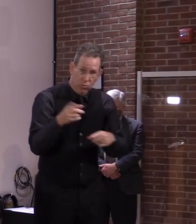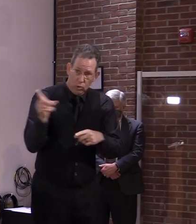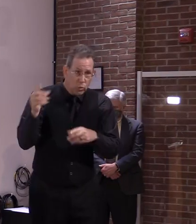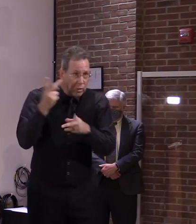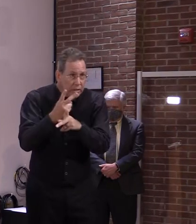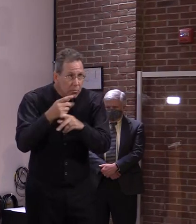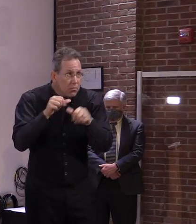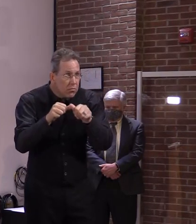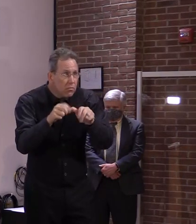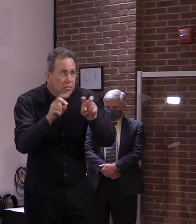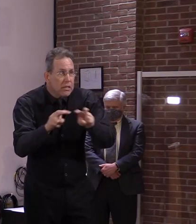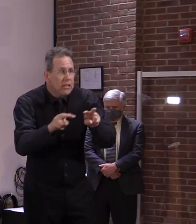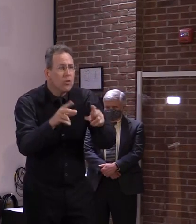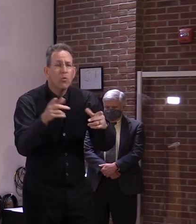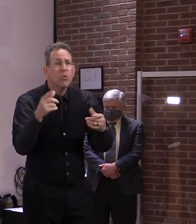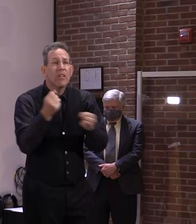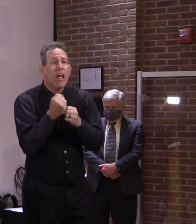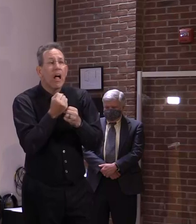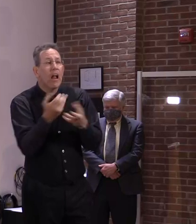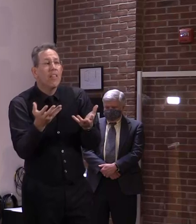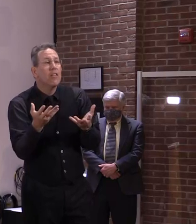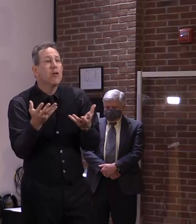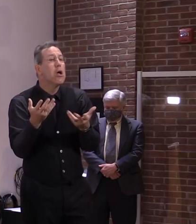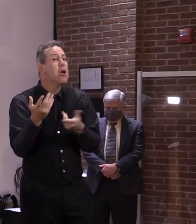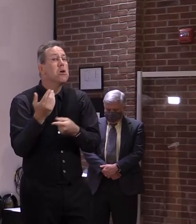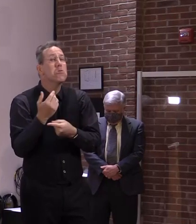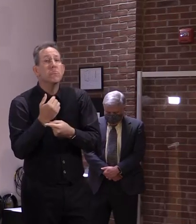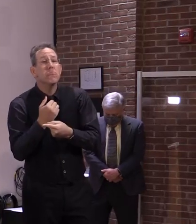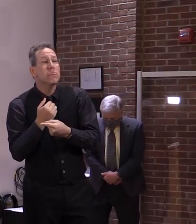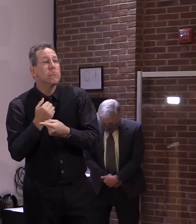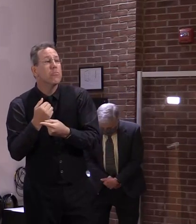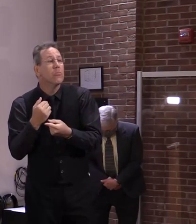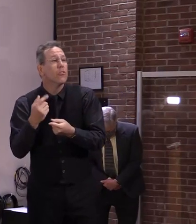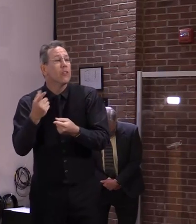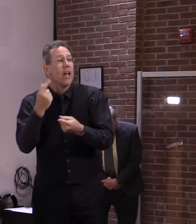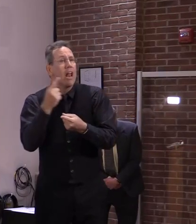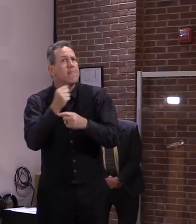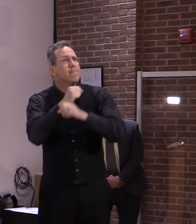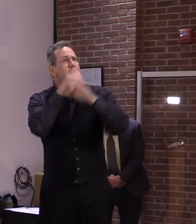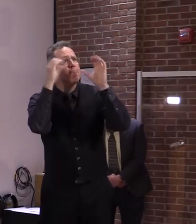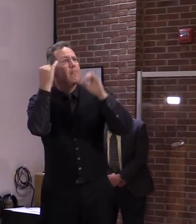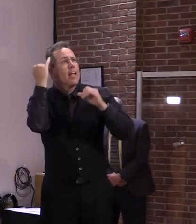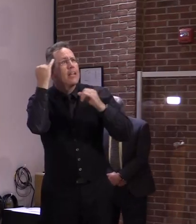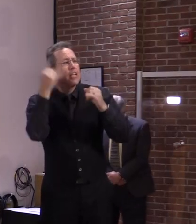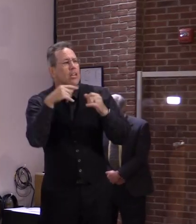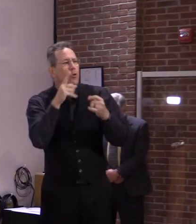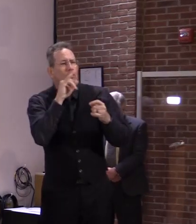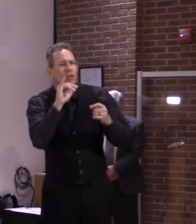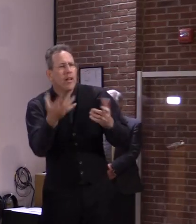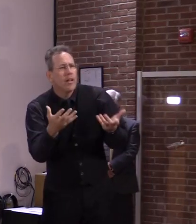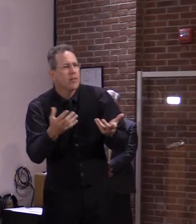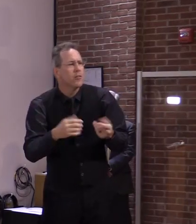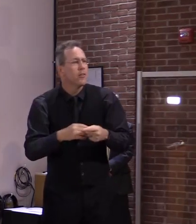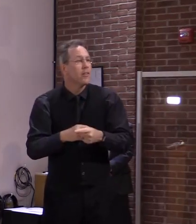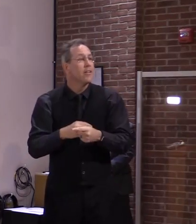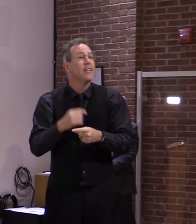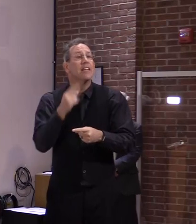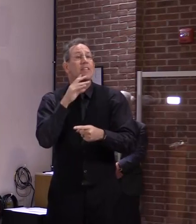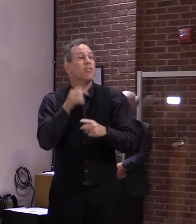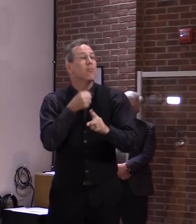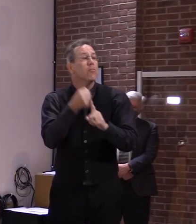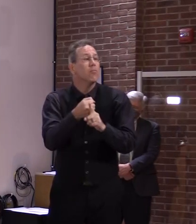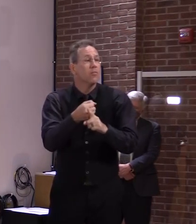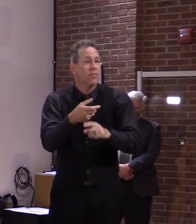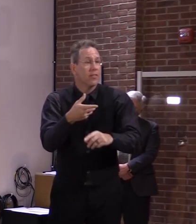be some kind of change. For example, if the efficacy of a vaccine begins to decline over